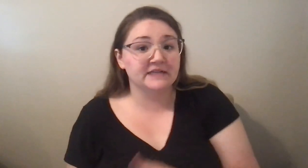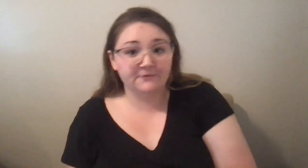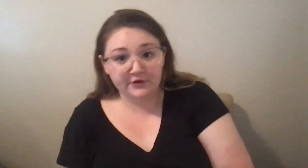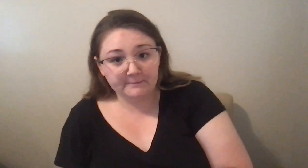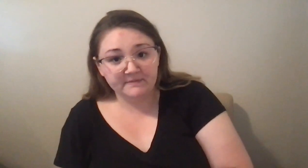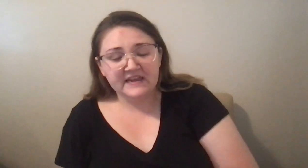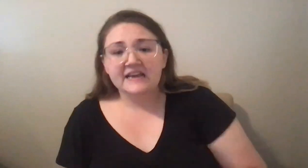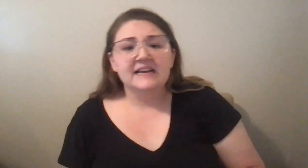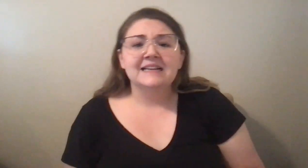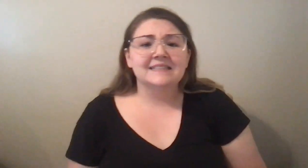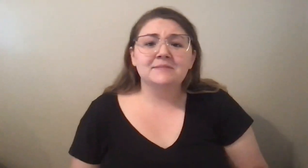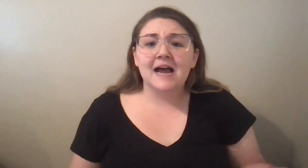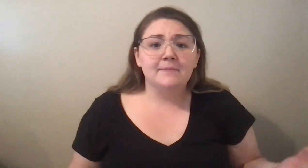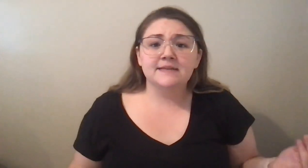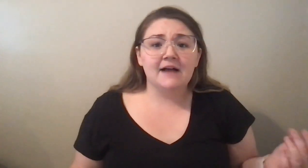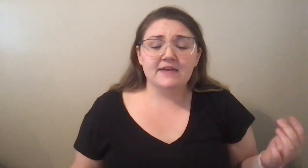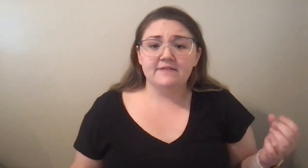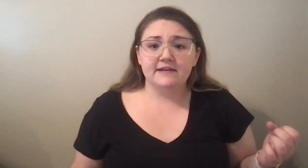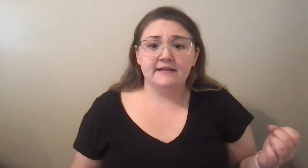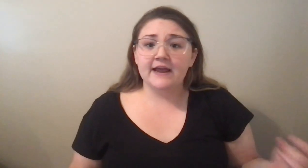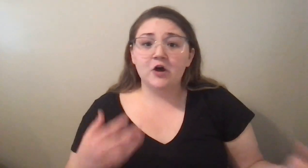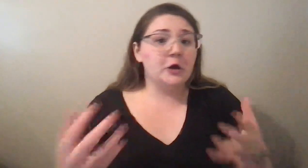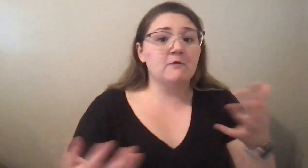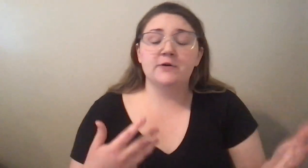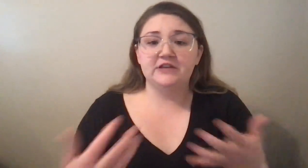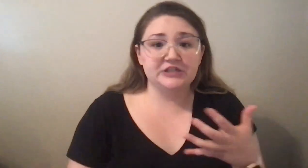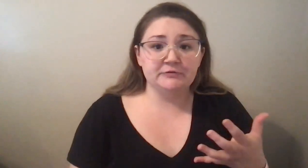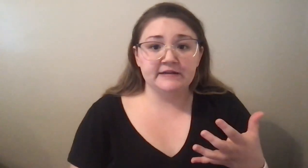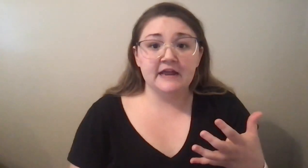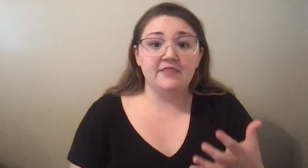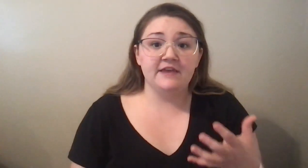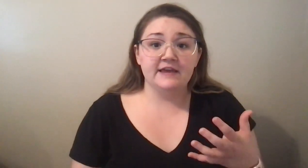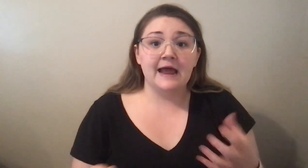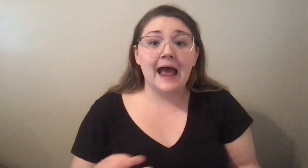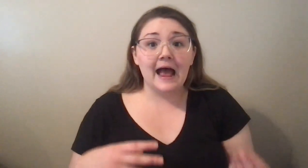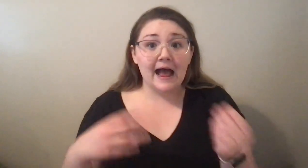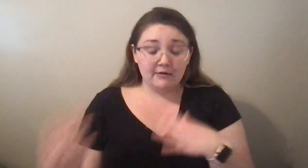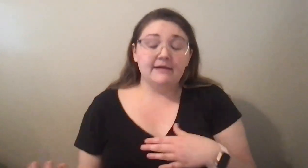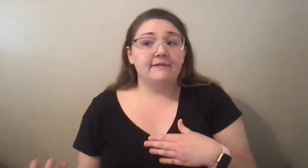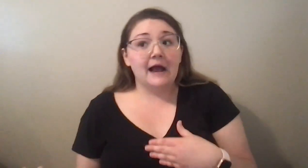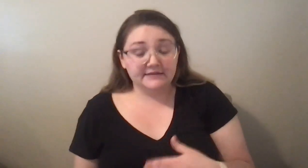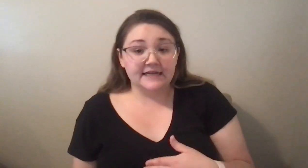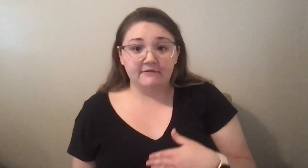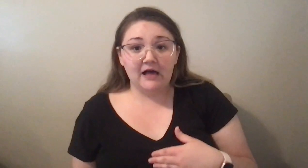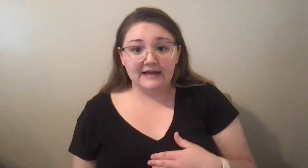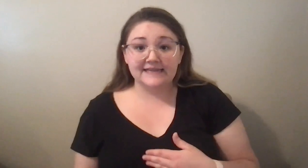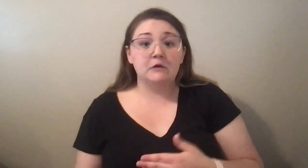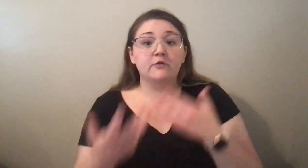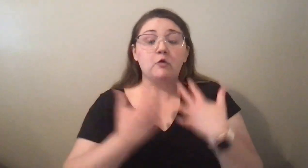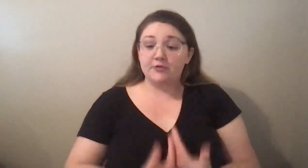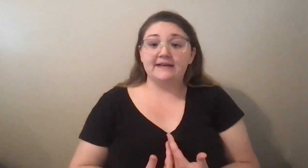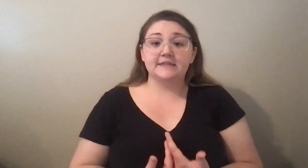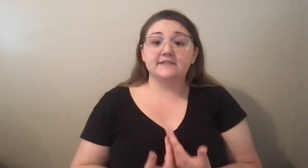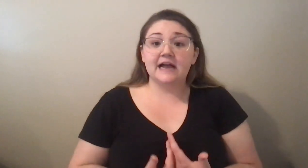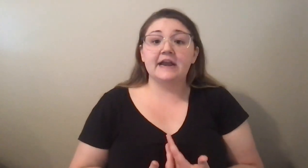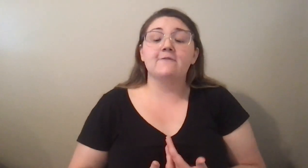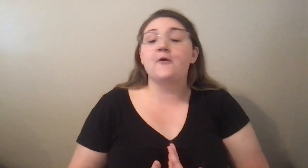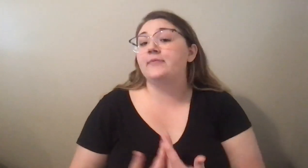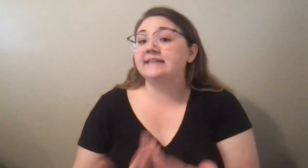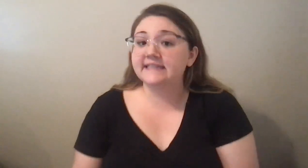whatever works best for them. Sometimes I've even gone over it with a student and then outside of class, I will record myself signing it